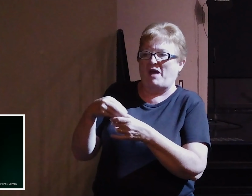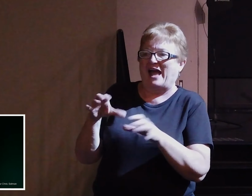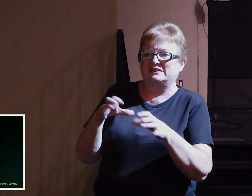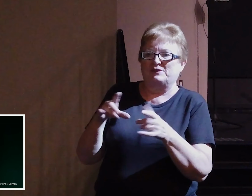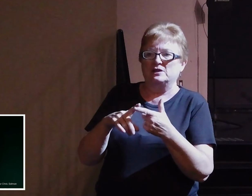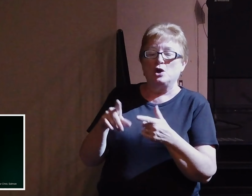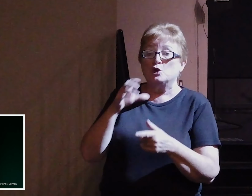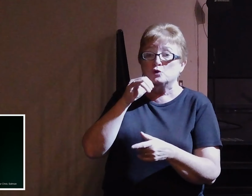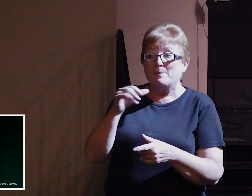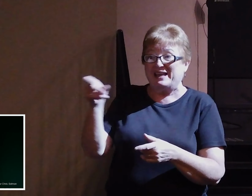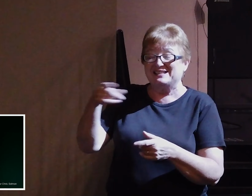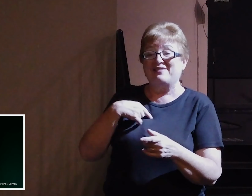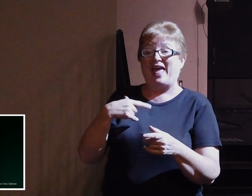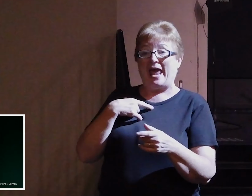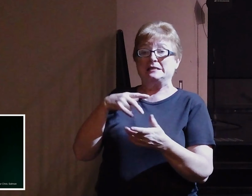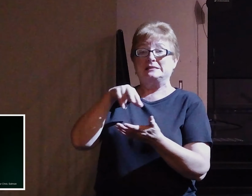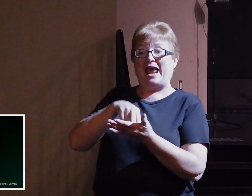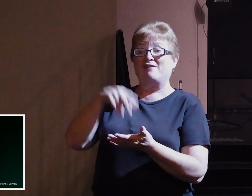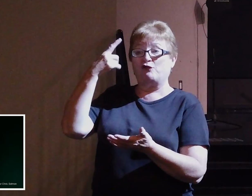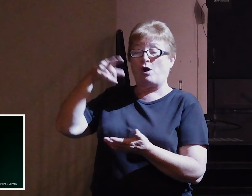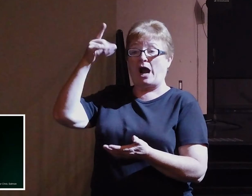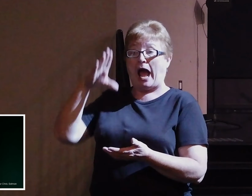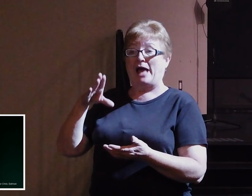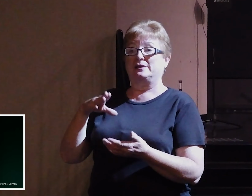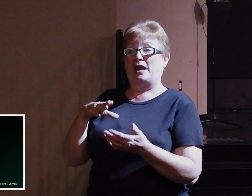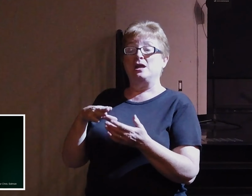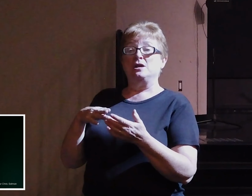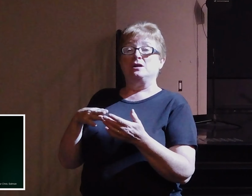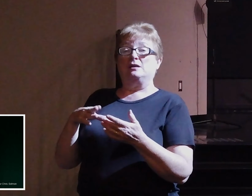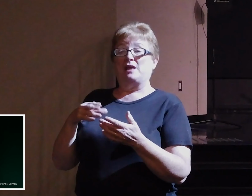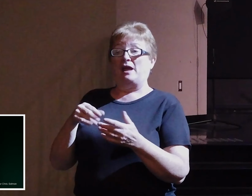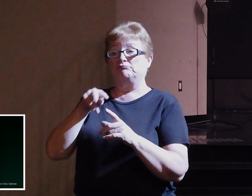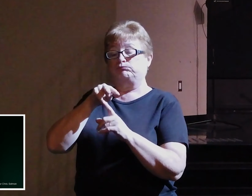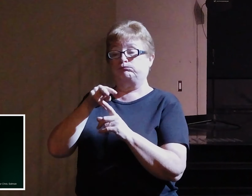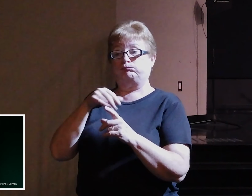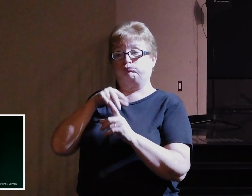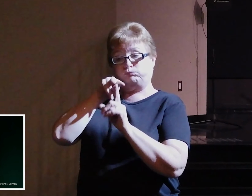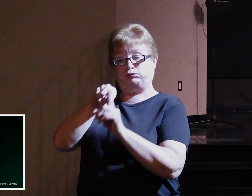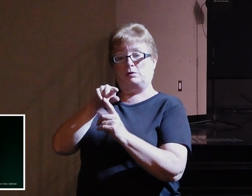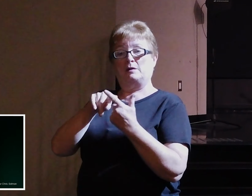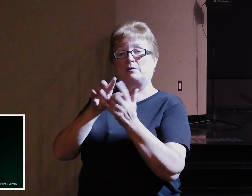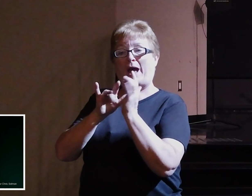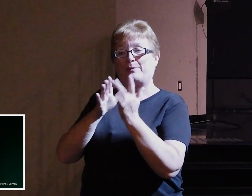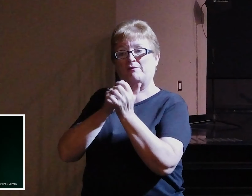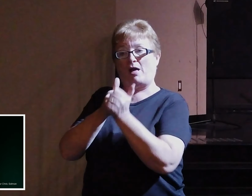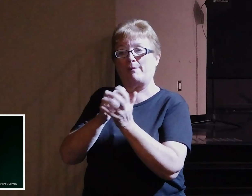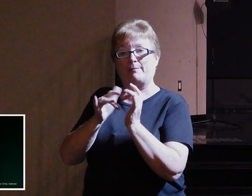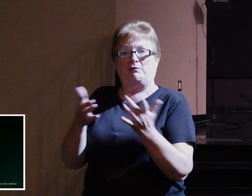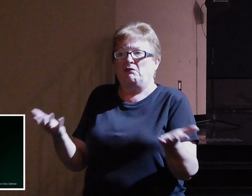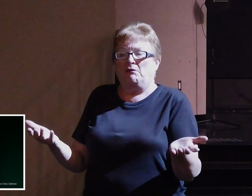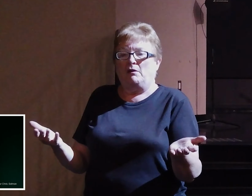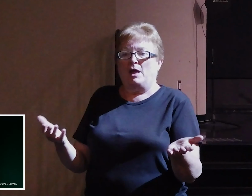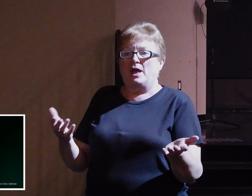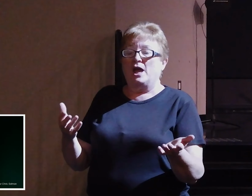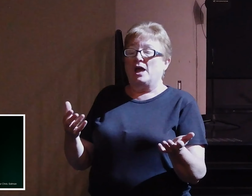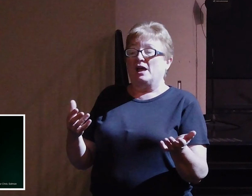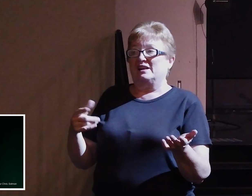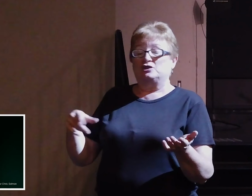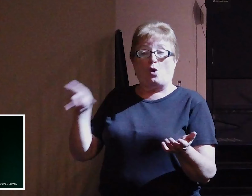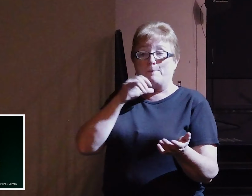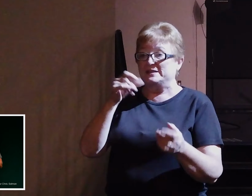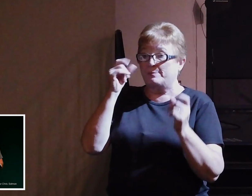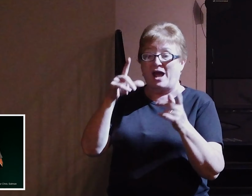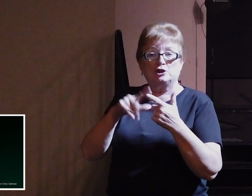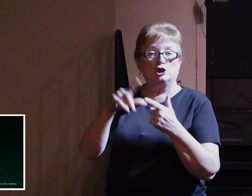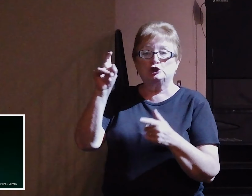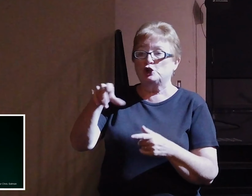Don't be surprised when judges pervert justice. It shouldn't shock us. That's what this passage is saying. It